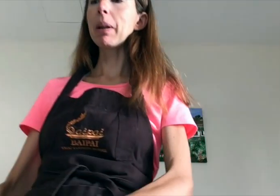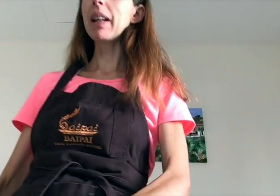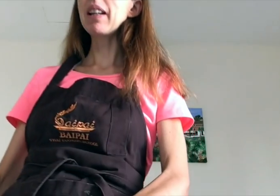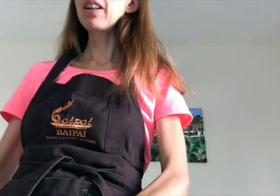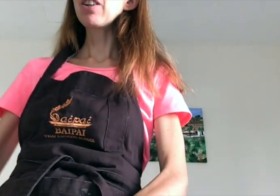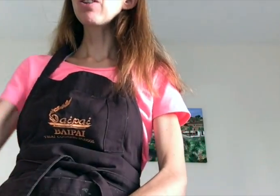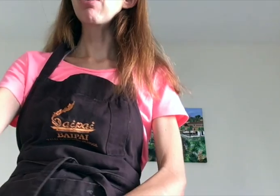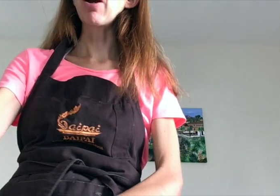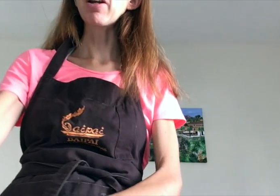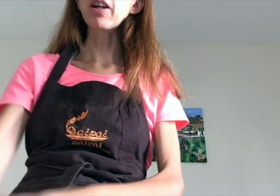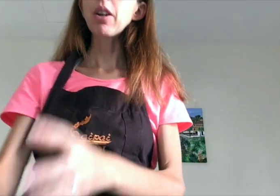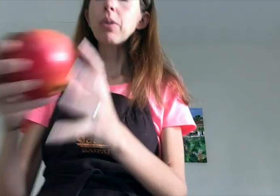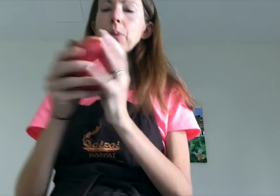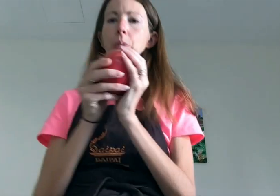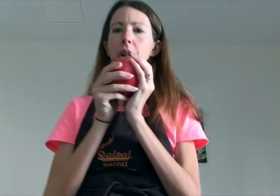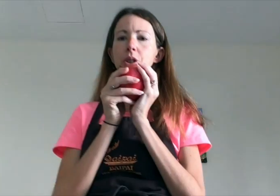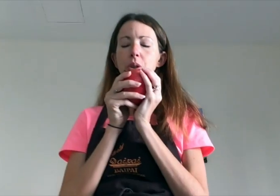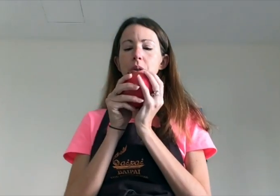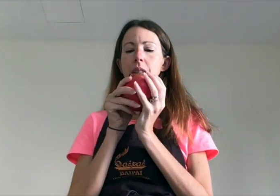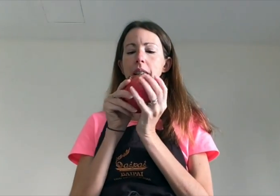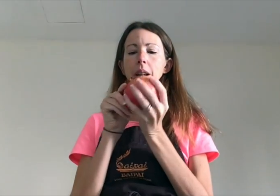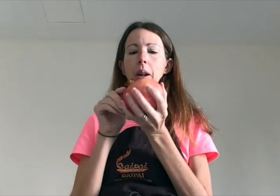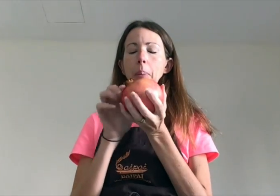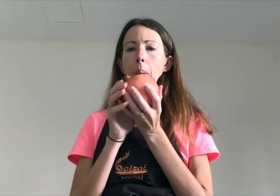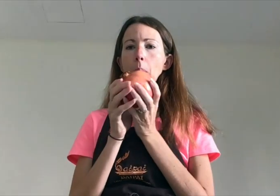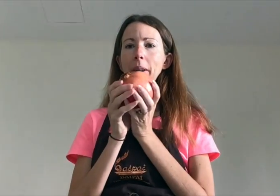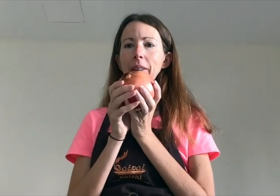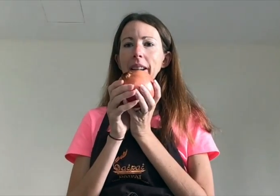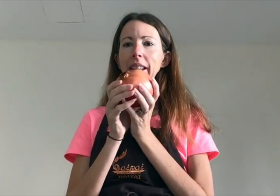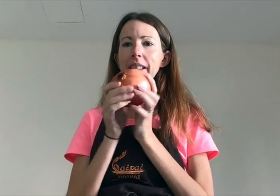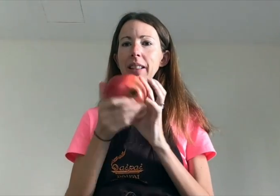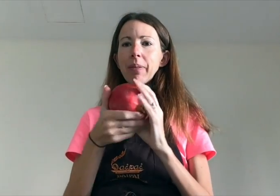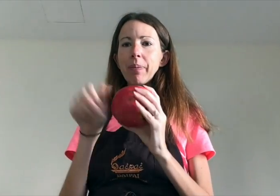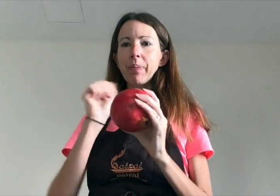Maybe you like a juicy pomegranate.